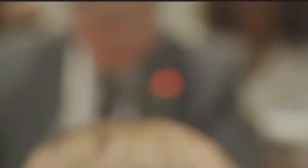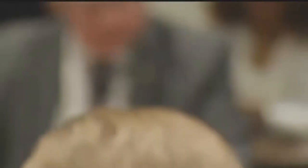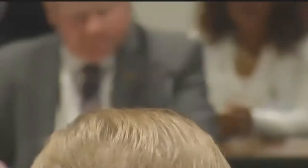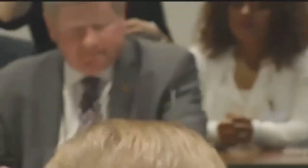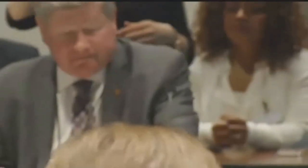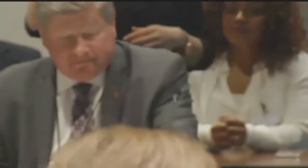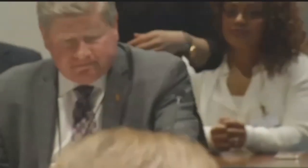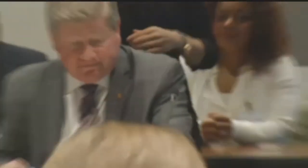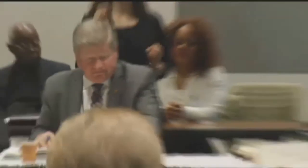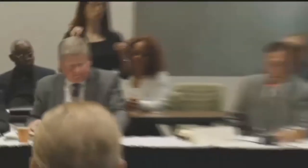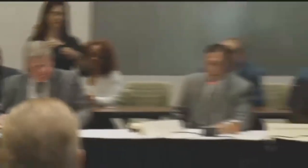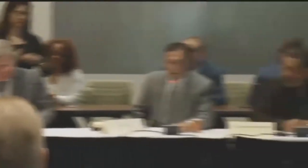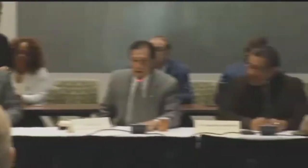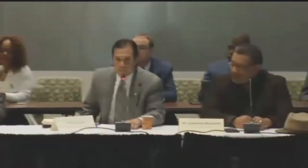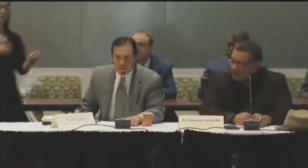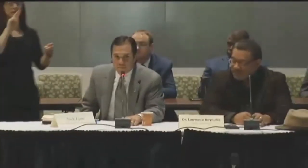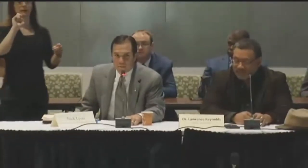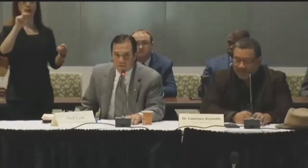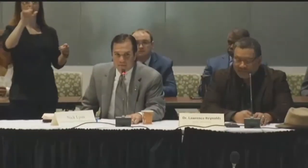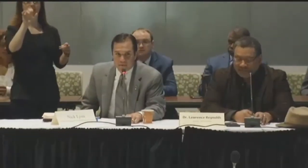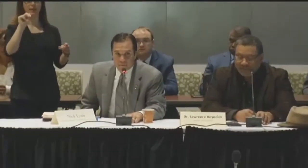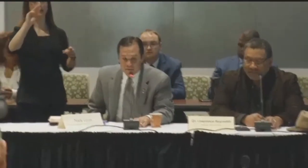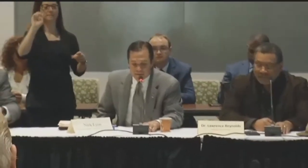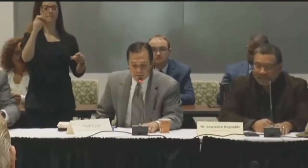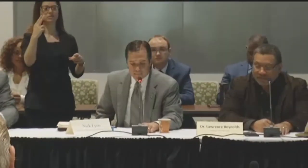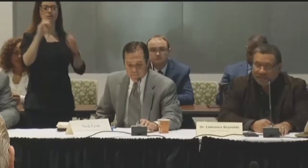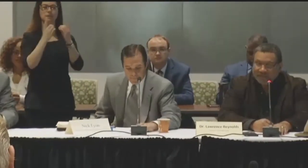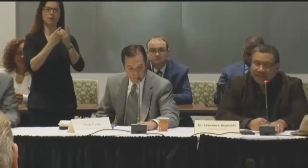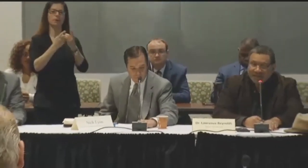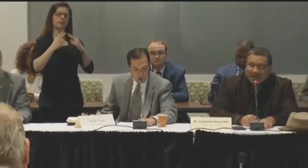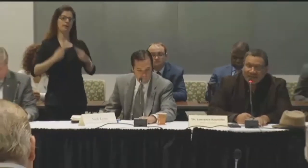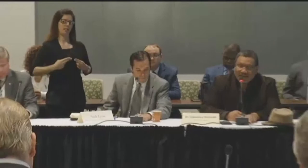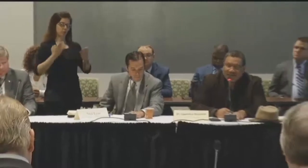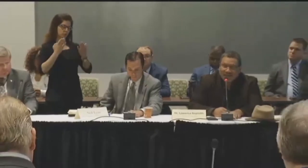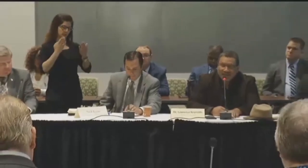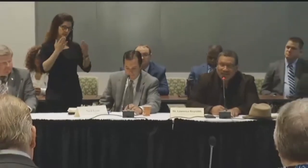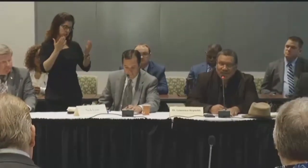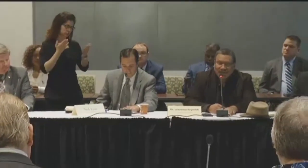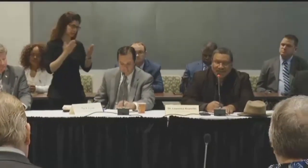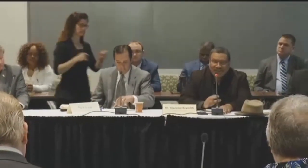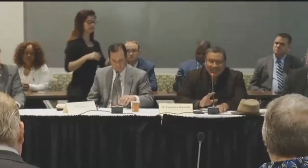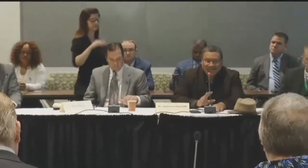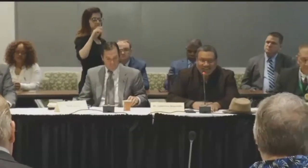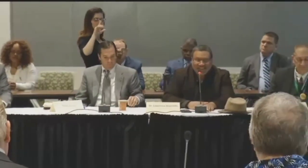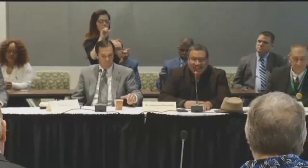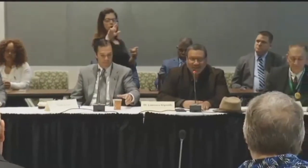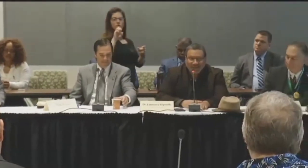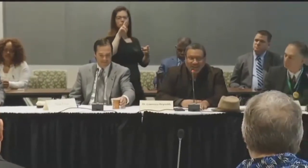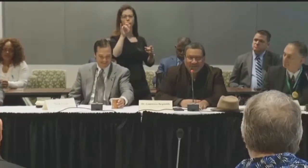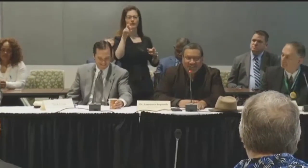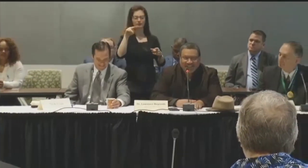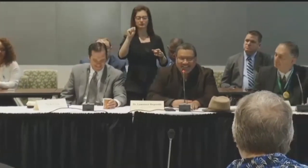Office. Nick Lyon, Michigan Department of Health and Human Services. Lawrence Reynolds, Flint resident,